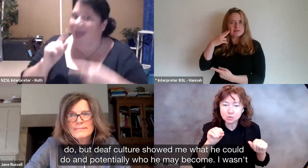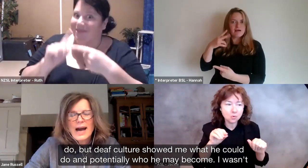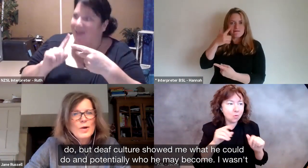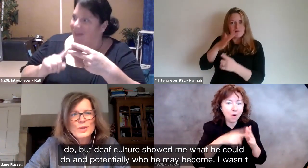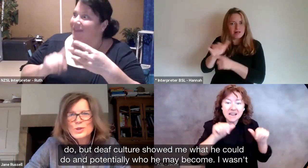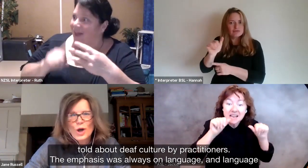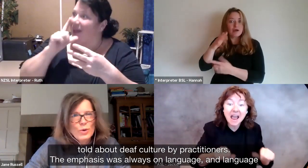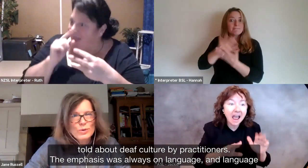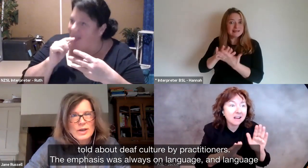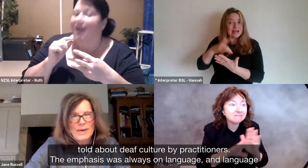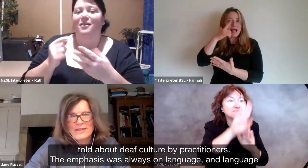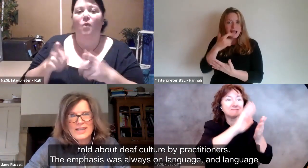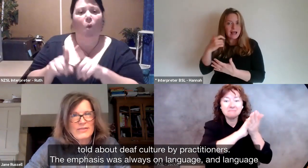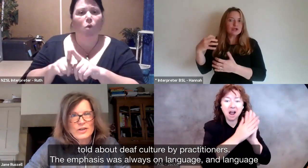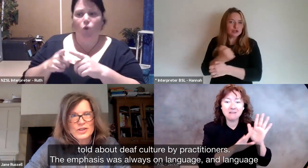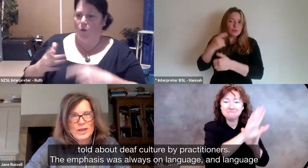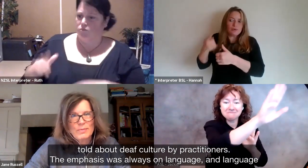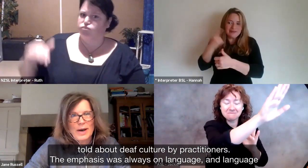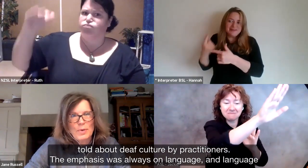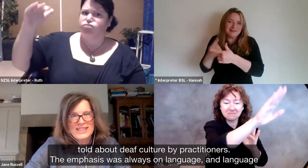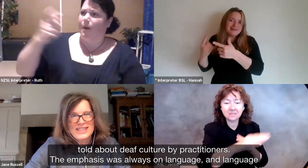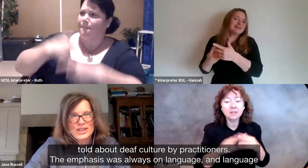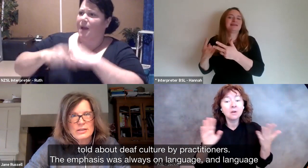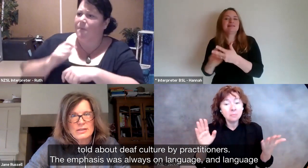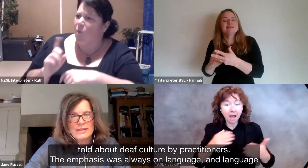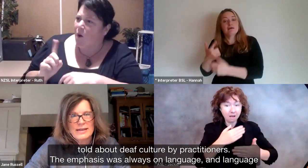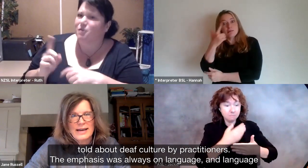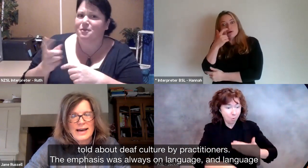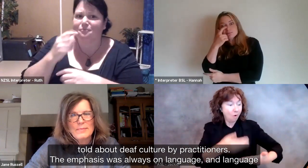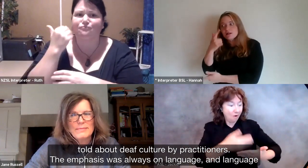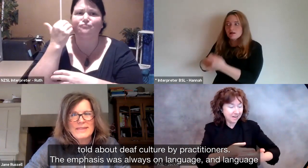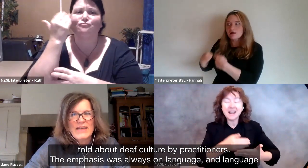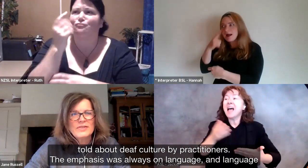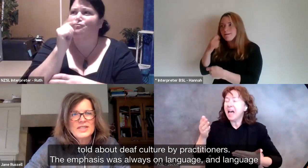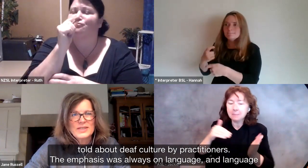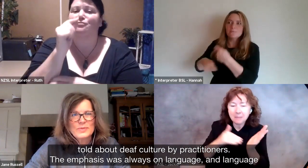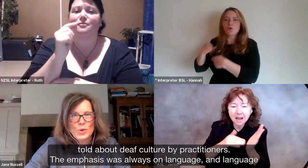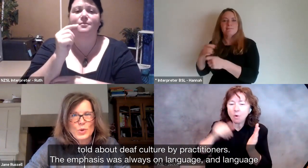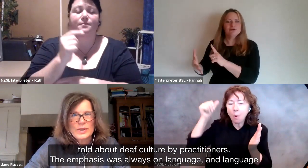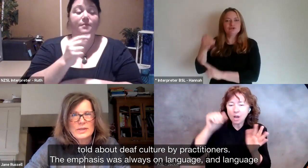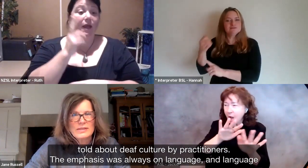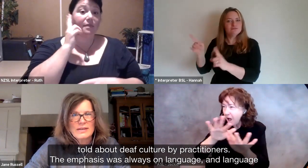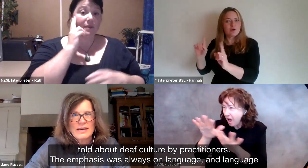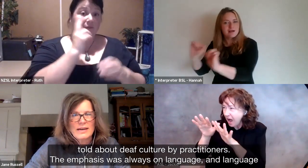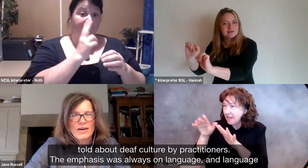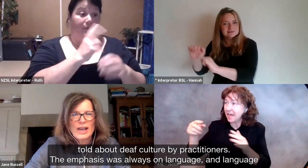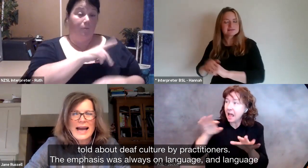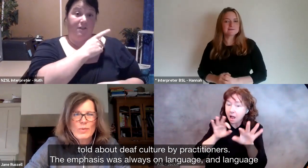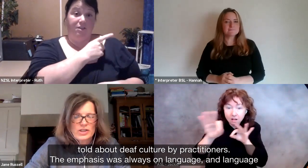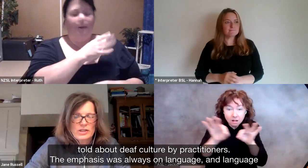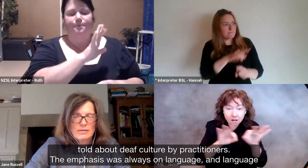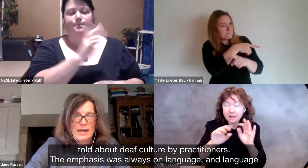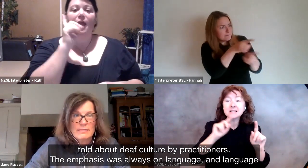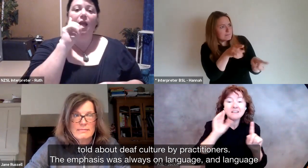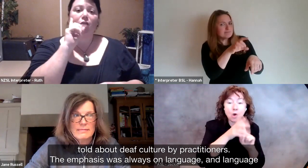I wasn't told about deaf culture by practitioners. The emphasis was always on